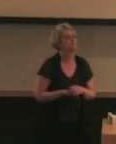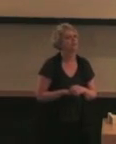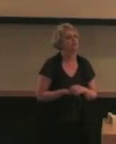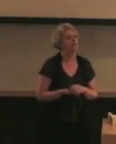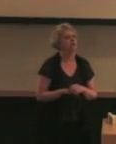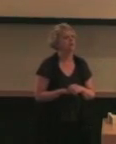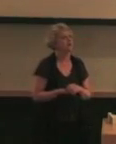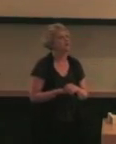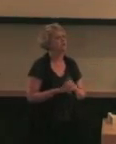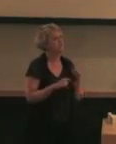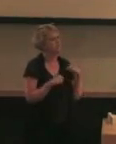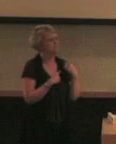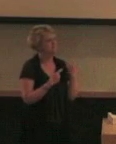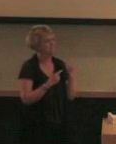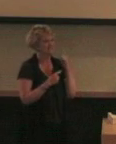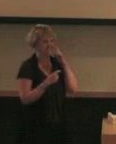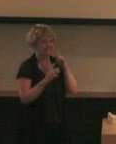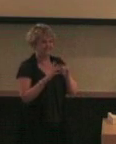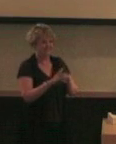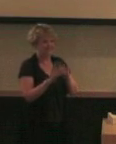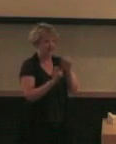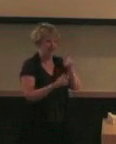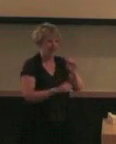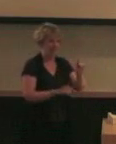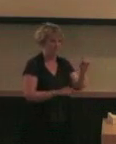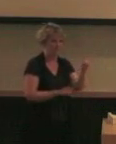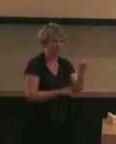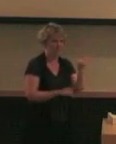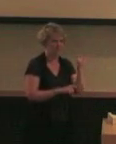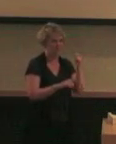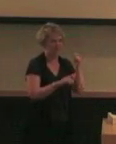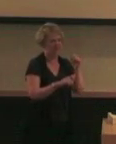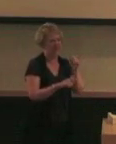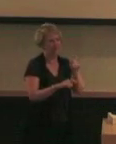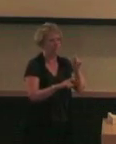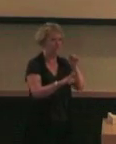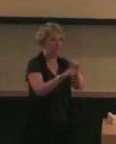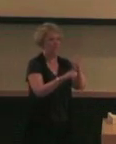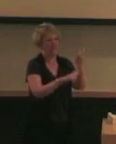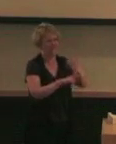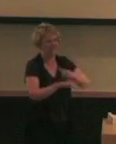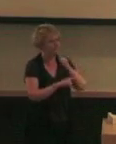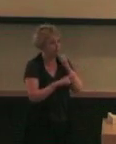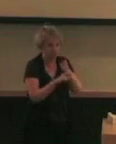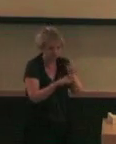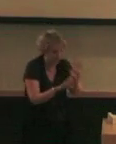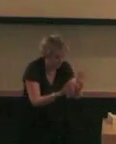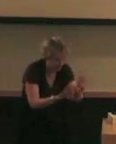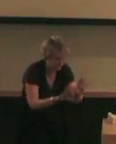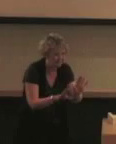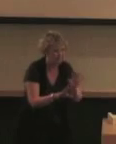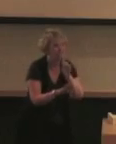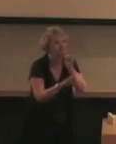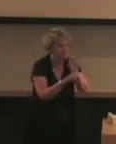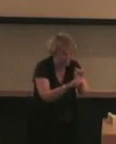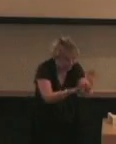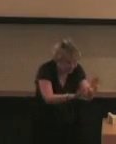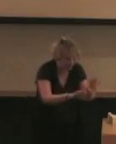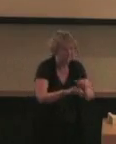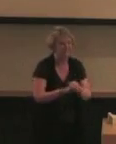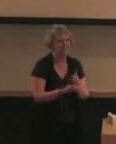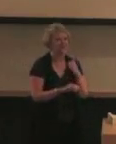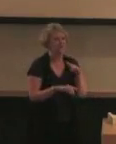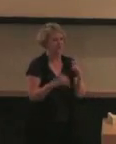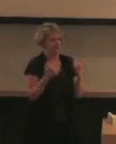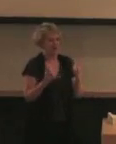As of actually April 1st this year, April Fool's Day, and it's not a joke, it's an actual thing. We